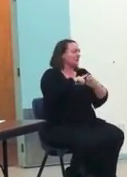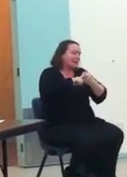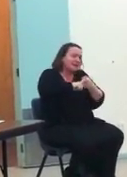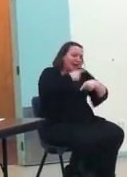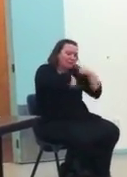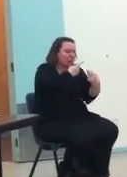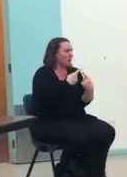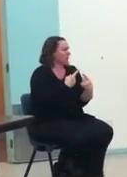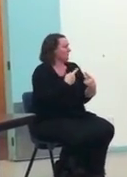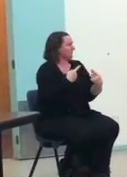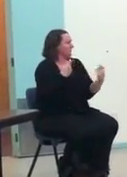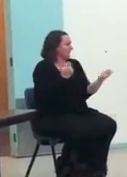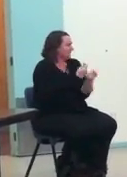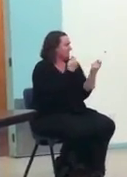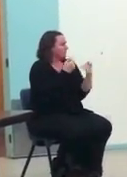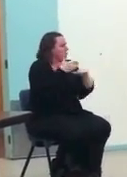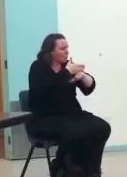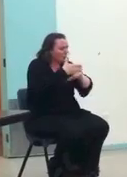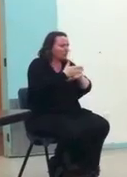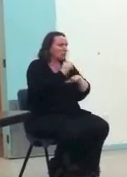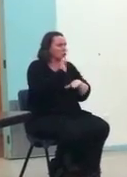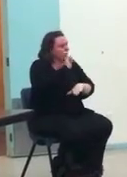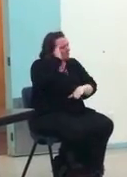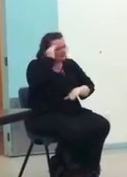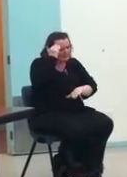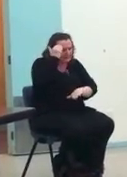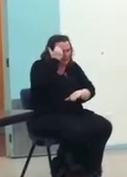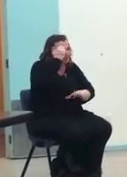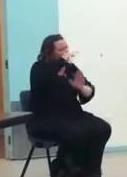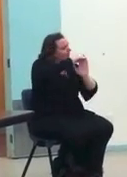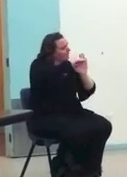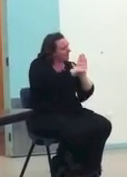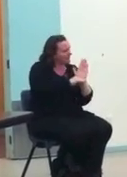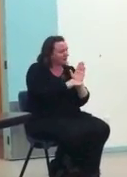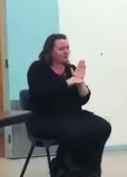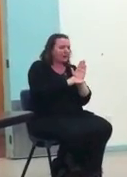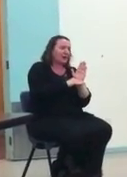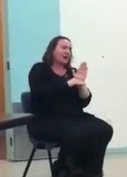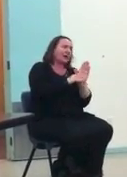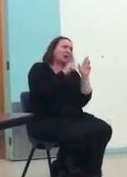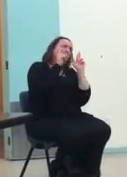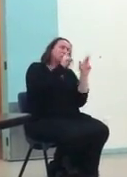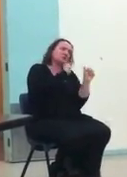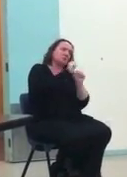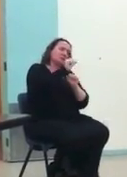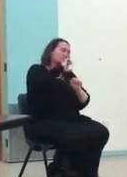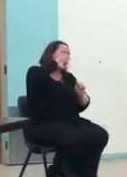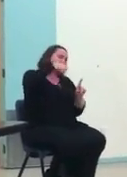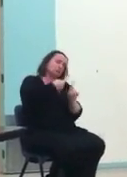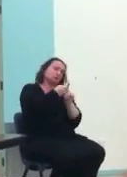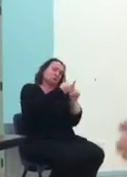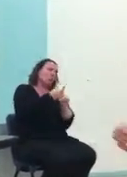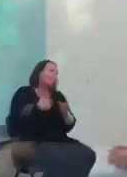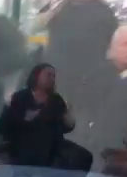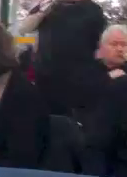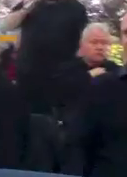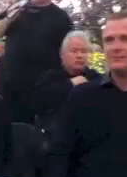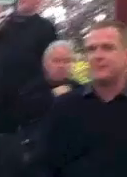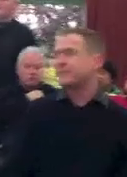commend your dedication, your car papa, and I wish you all the best, and I'll be right behind you all the way.